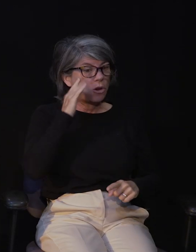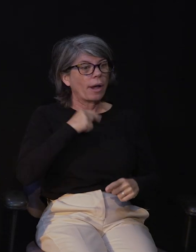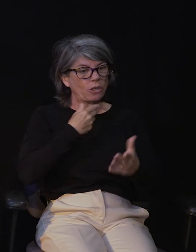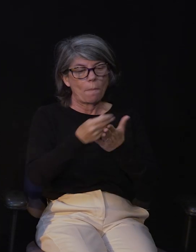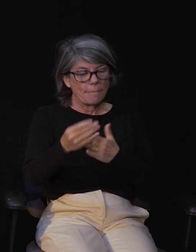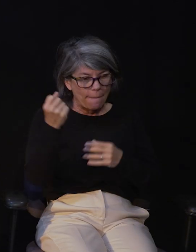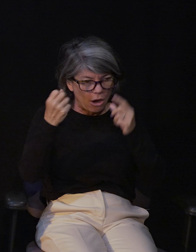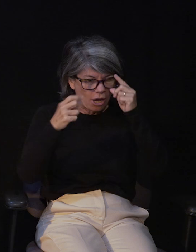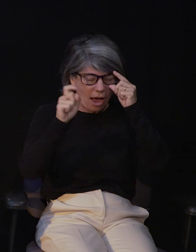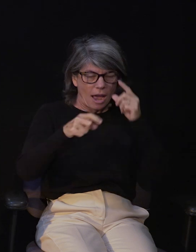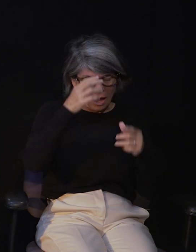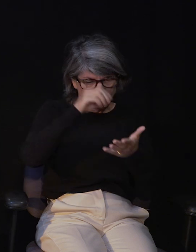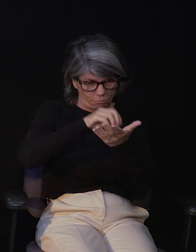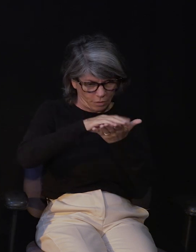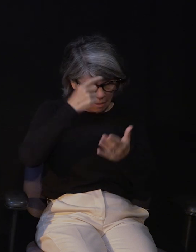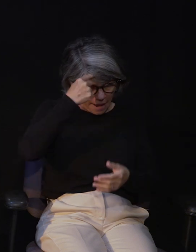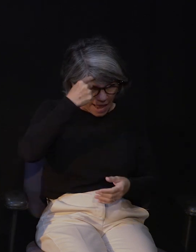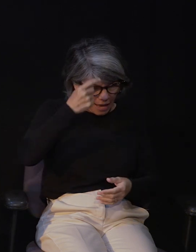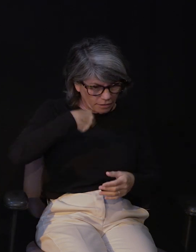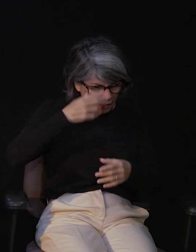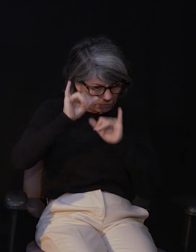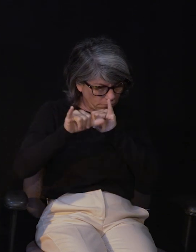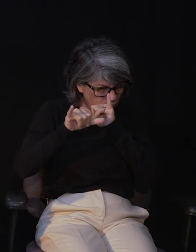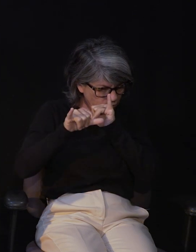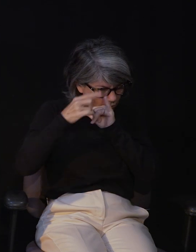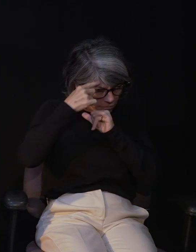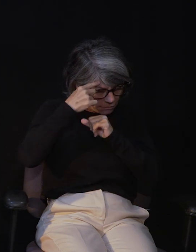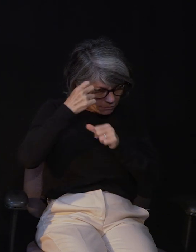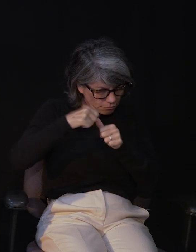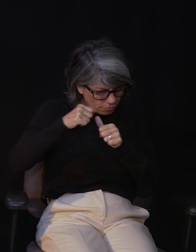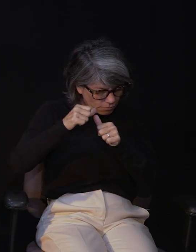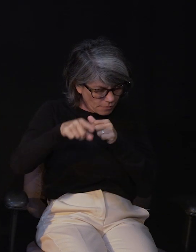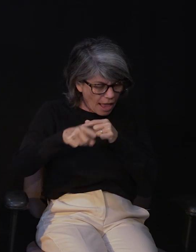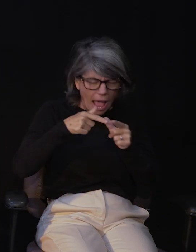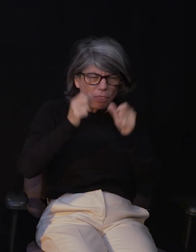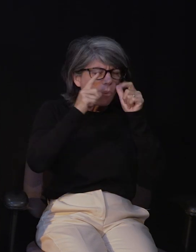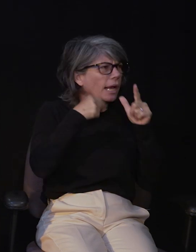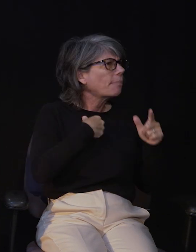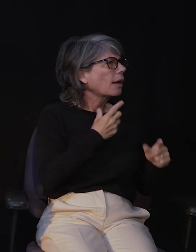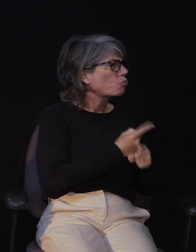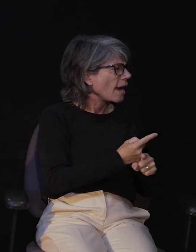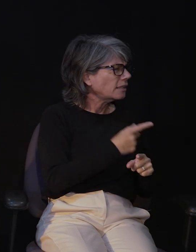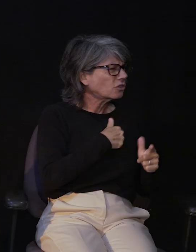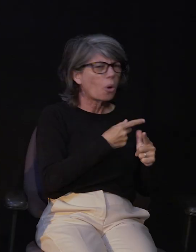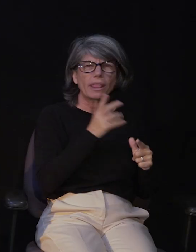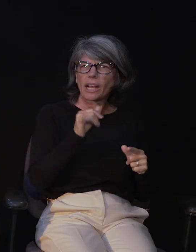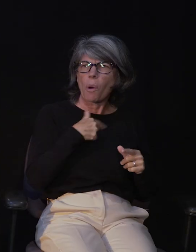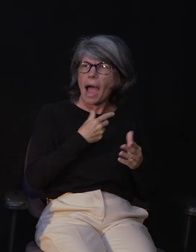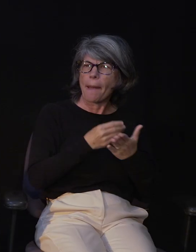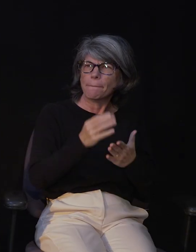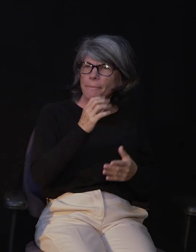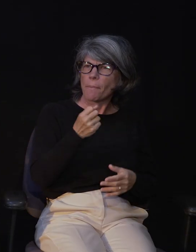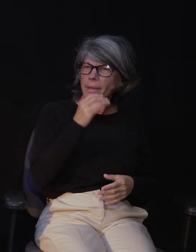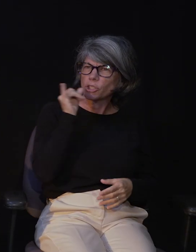milk, I put that in my head and it's living there, and then I'll wake up and I'm like, right, I need to, and open that, it's like, oh, I bought milk